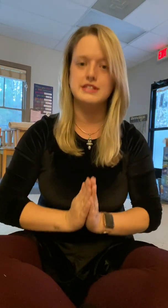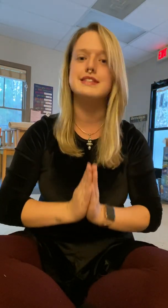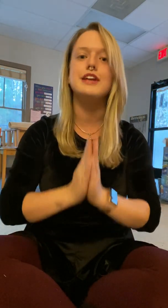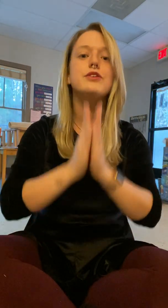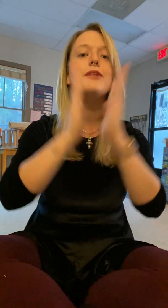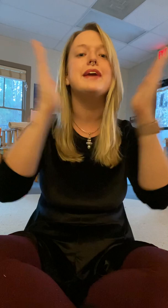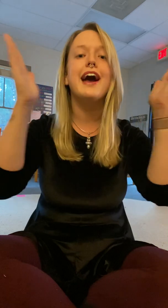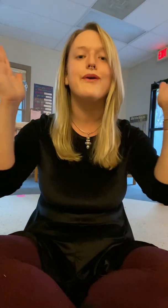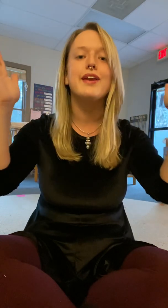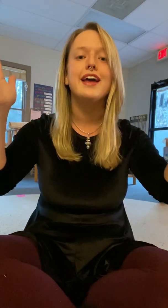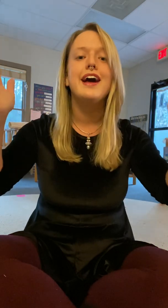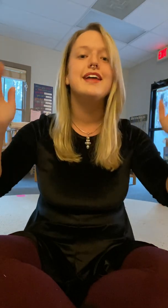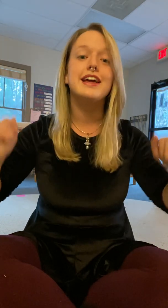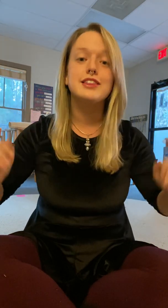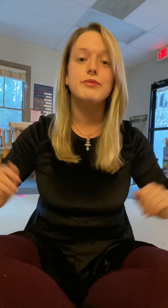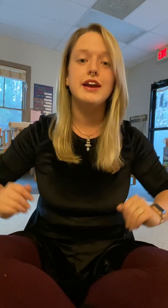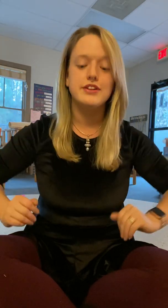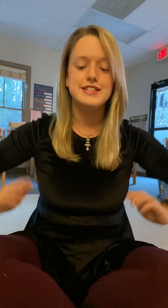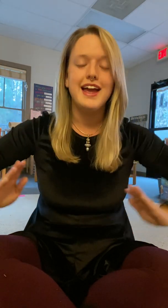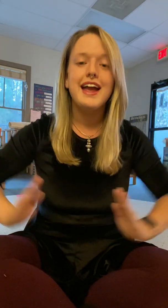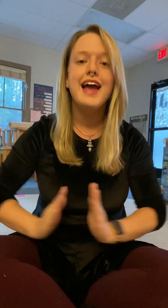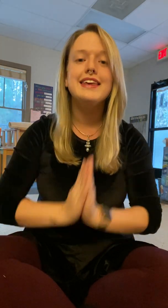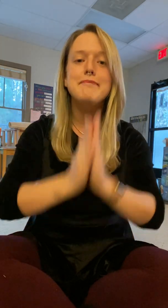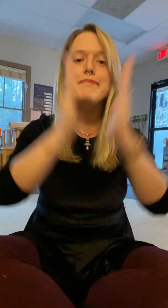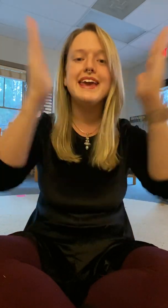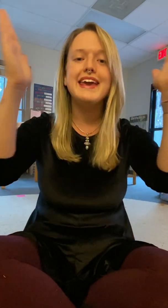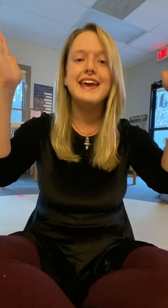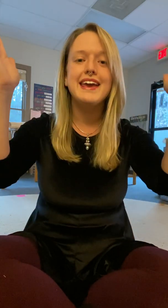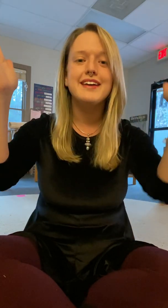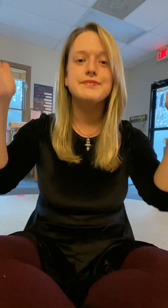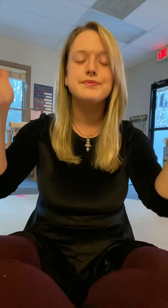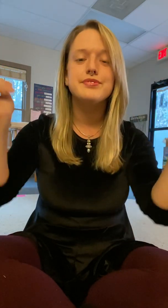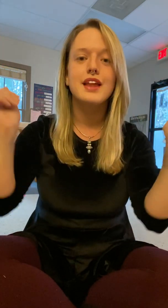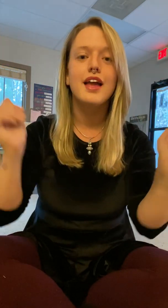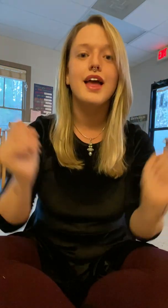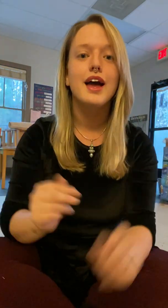inside you coming out, like the reindeer saying, yippee!